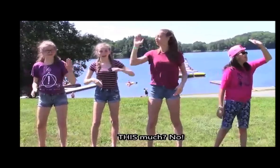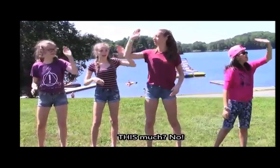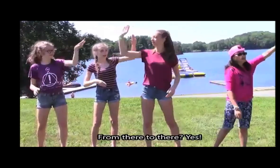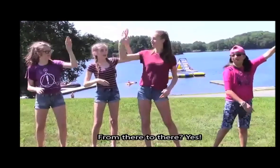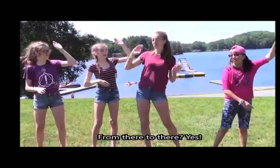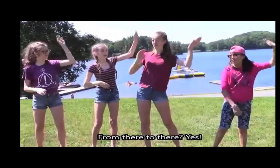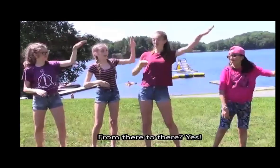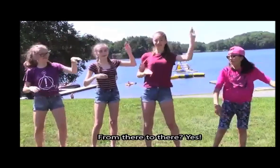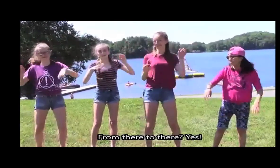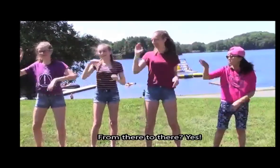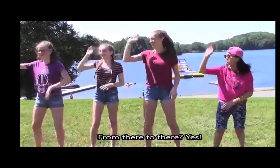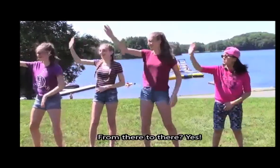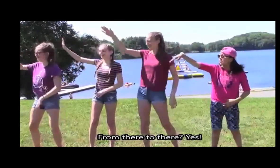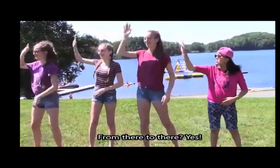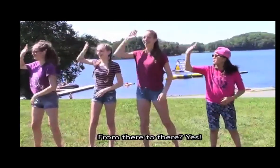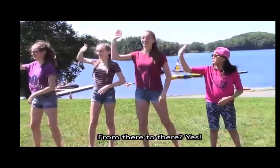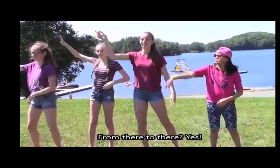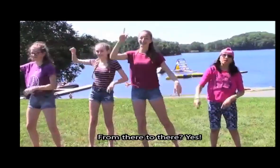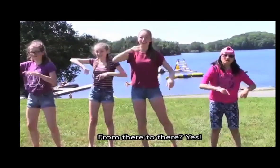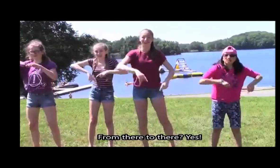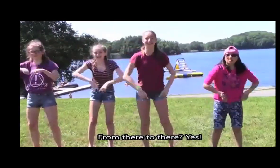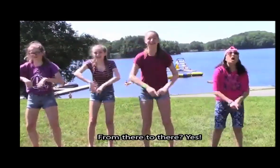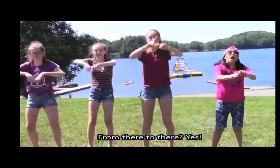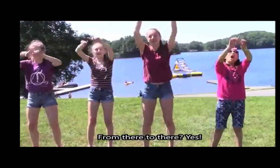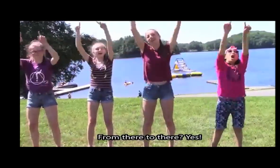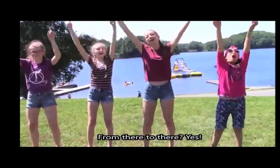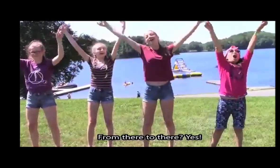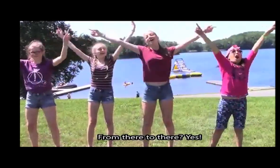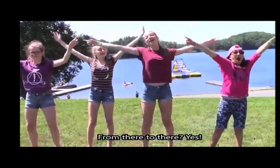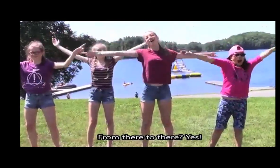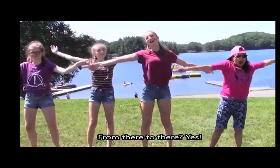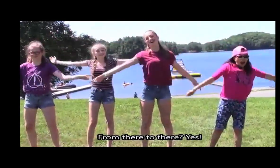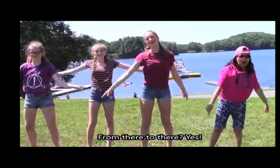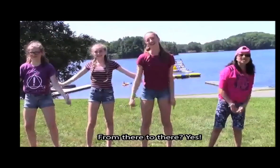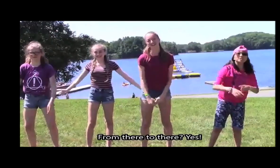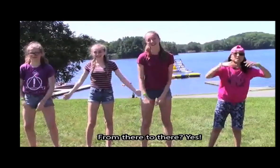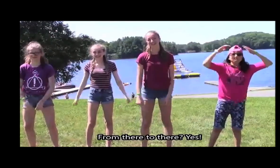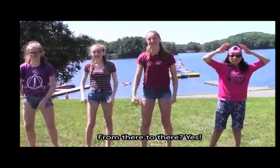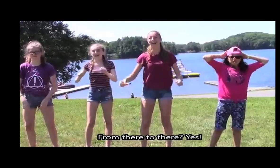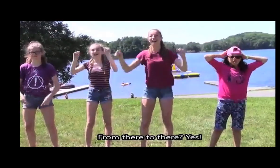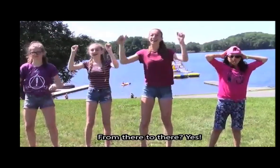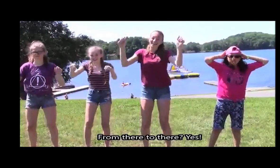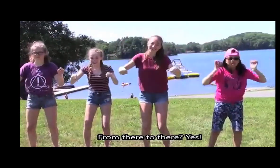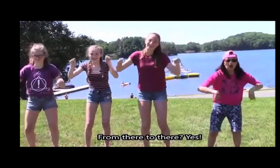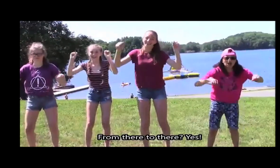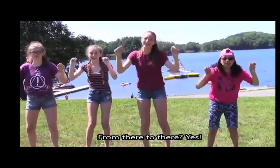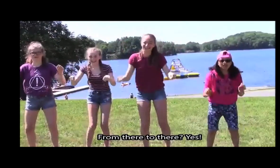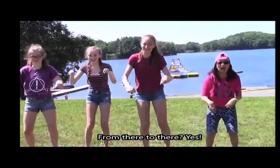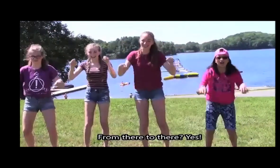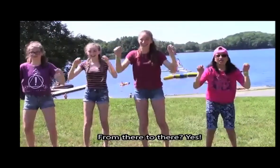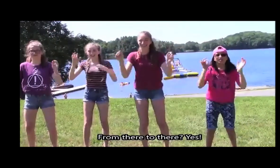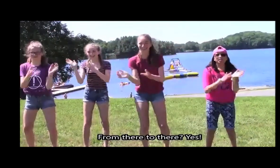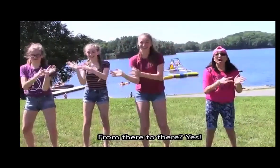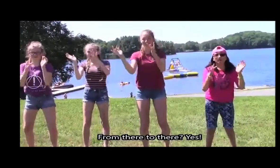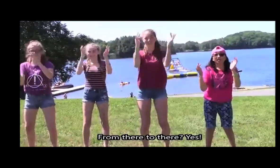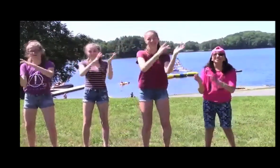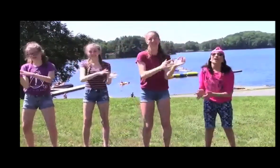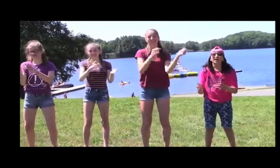yes. Jesus loves me, for the Bible tells me so. Yes, Jesus loves me,